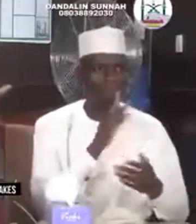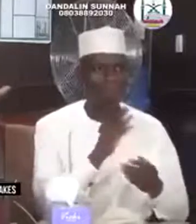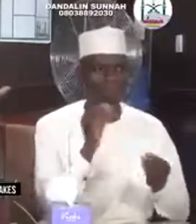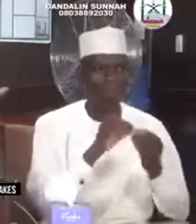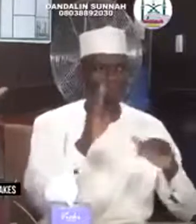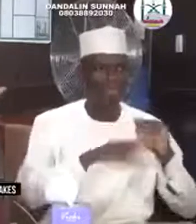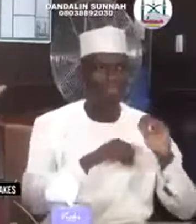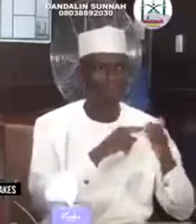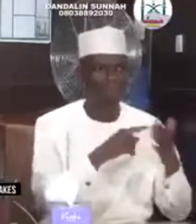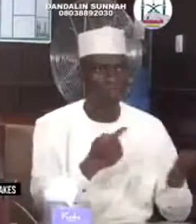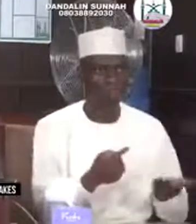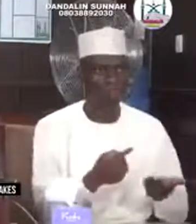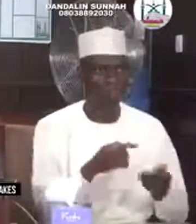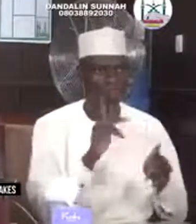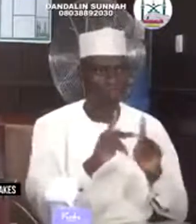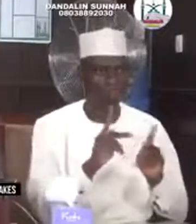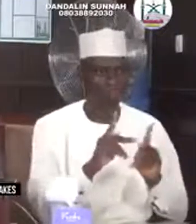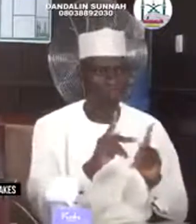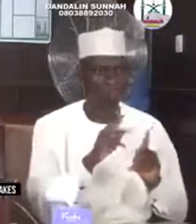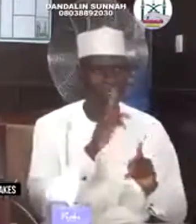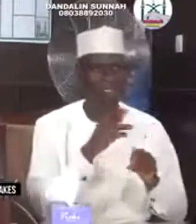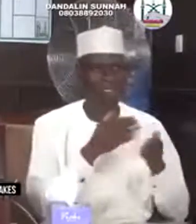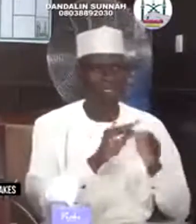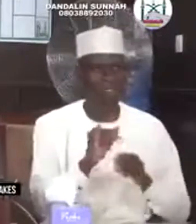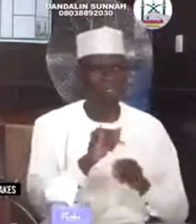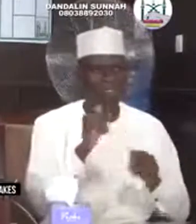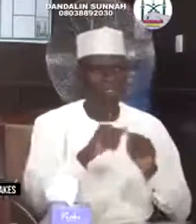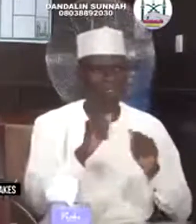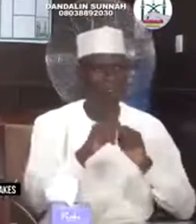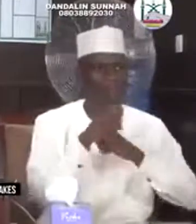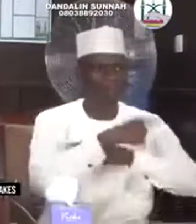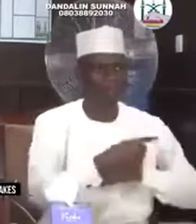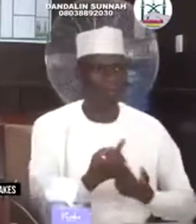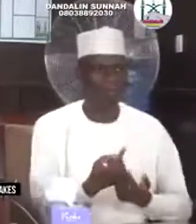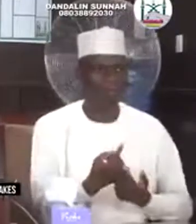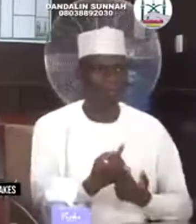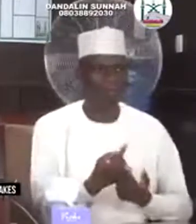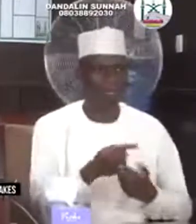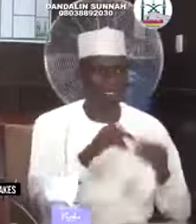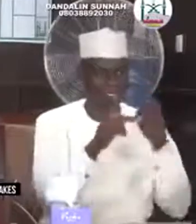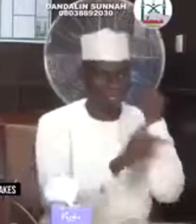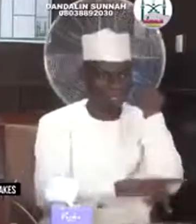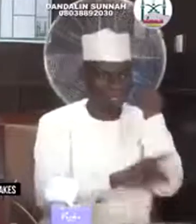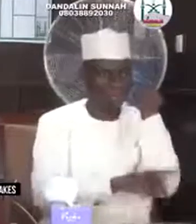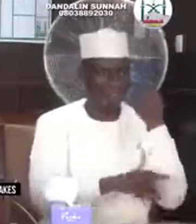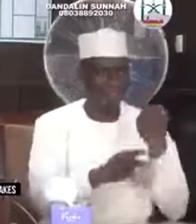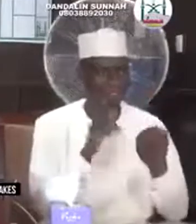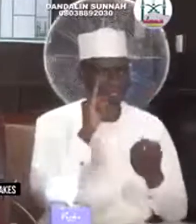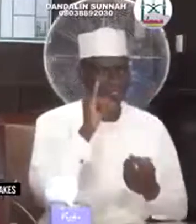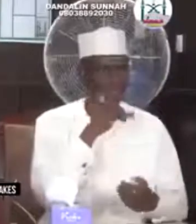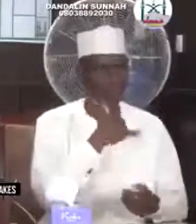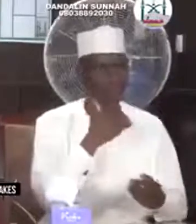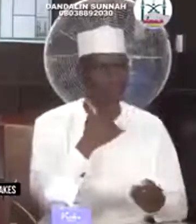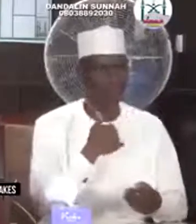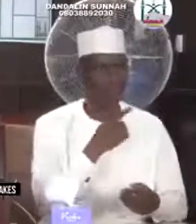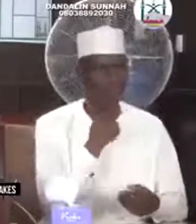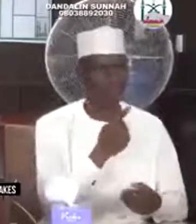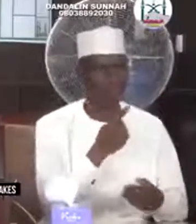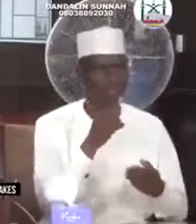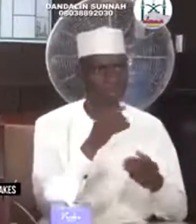dying. Every day, kidnapped. Yesterday we said somebody was kidnapped. People are